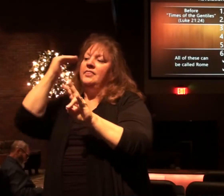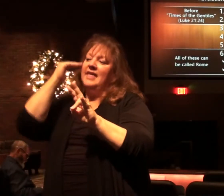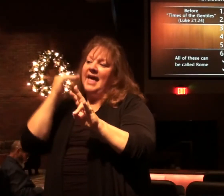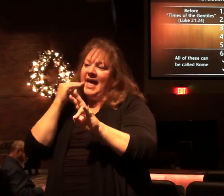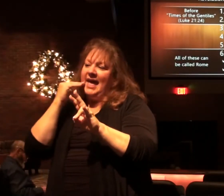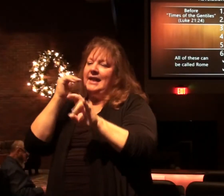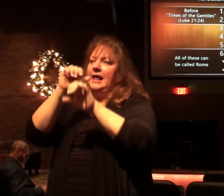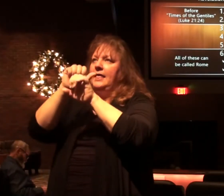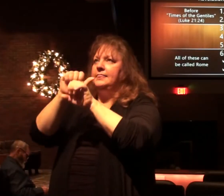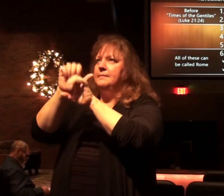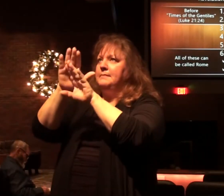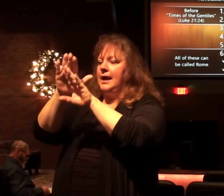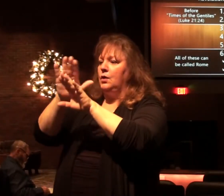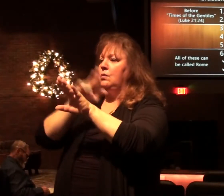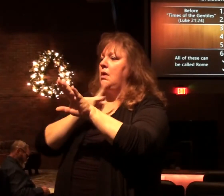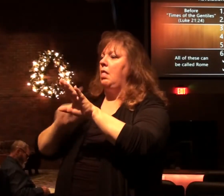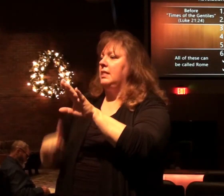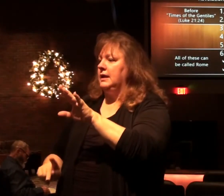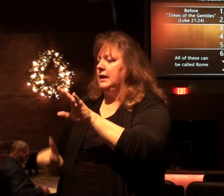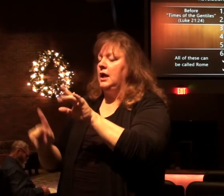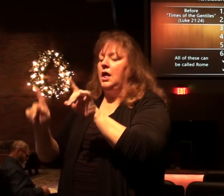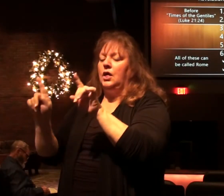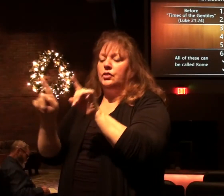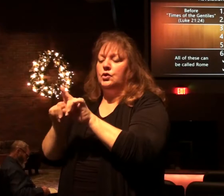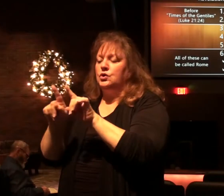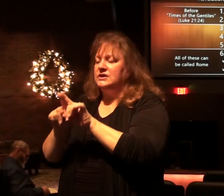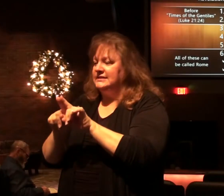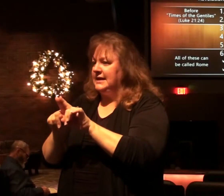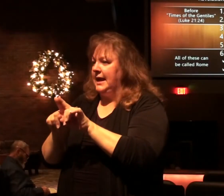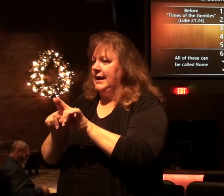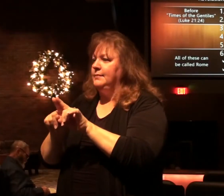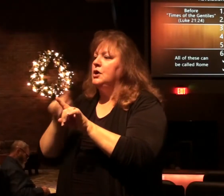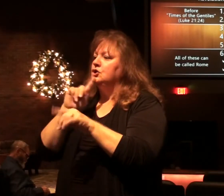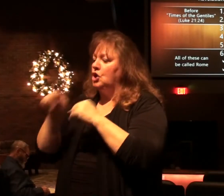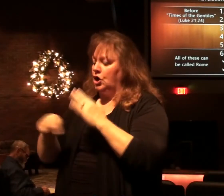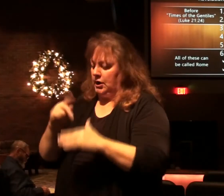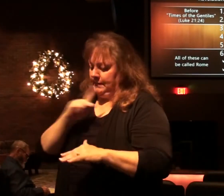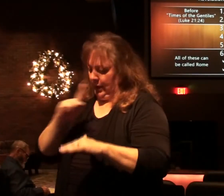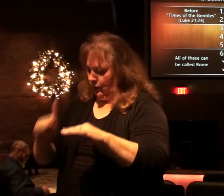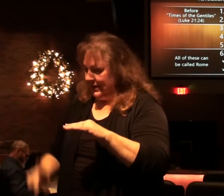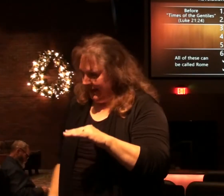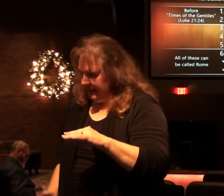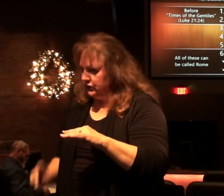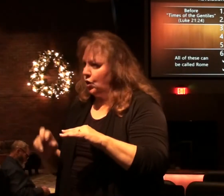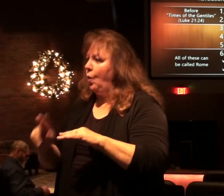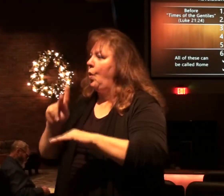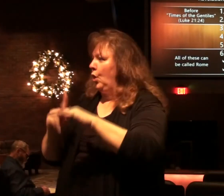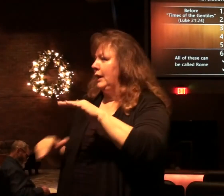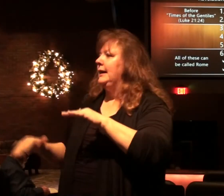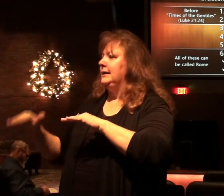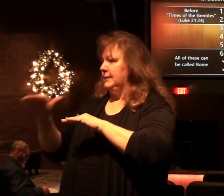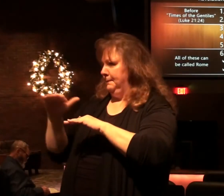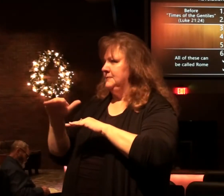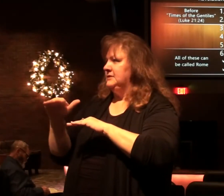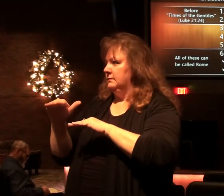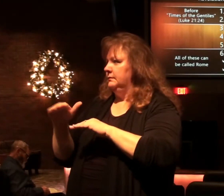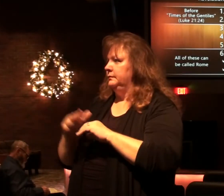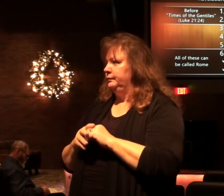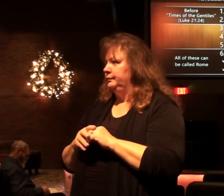the mountains, the horns, they all refer to kings or kingdoms. Here.